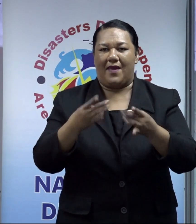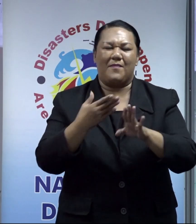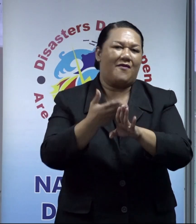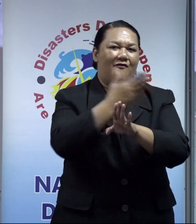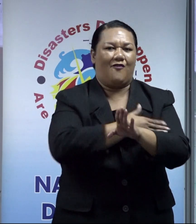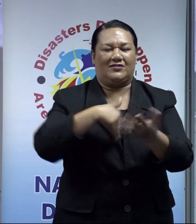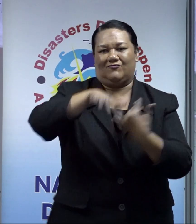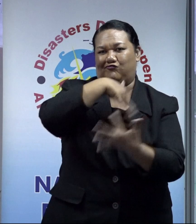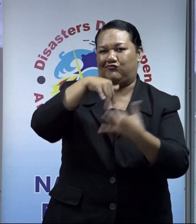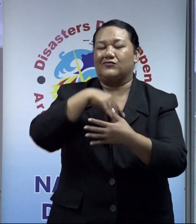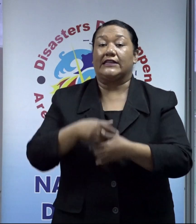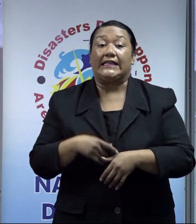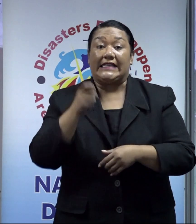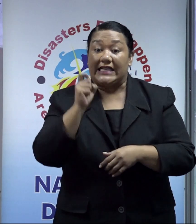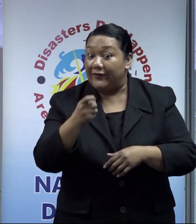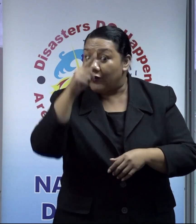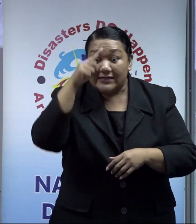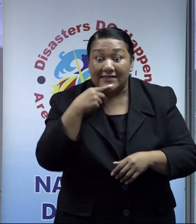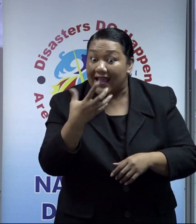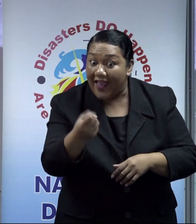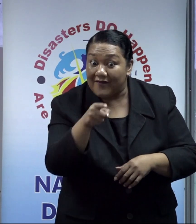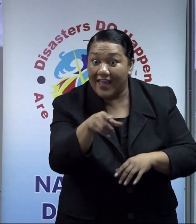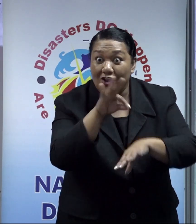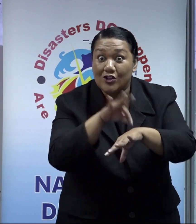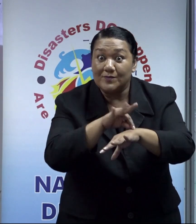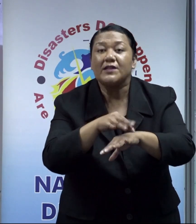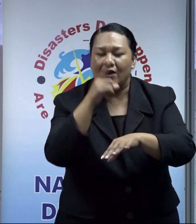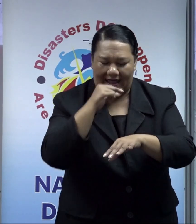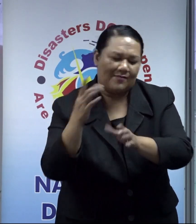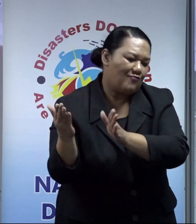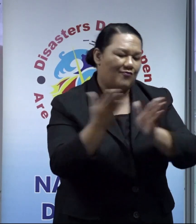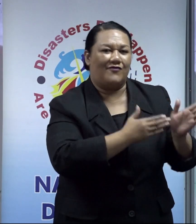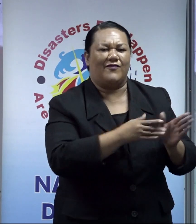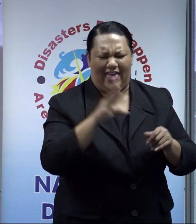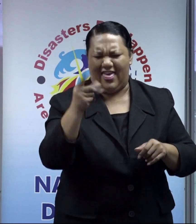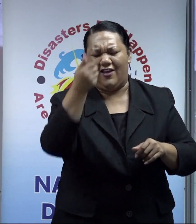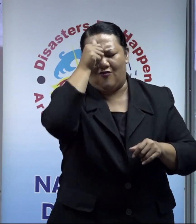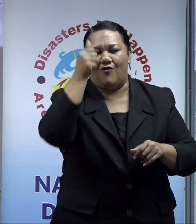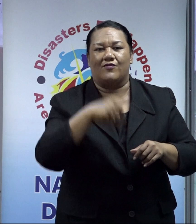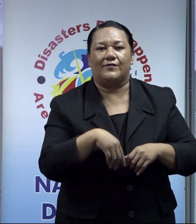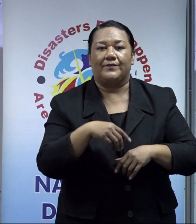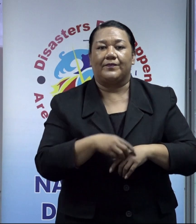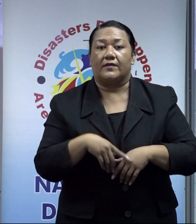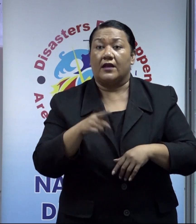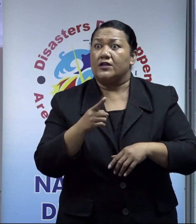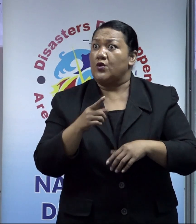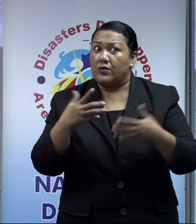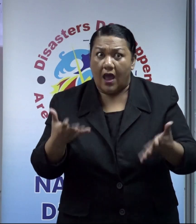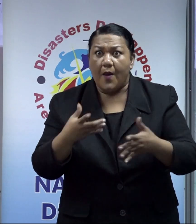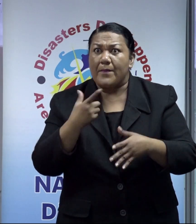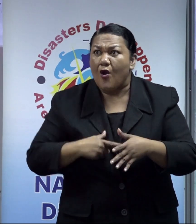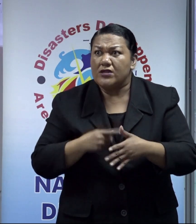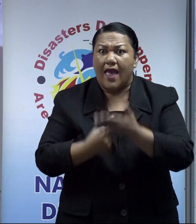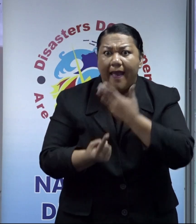if need be that patients be moved to a different location. And since this has happened so suddenly, many people would not have prepared